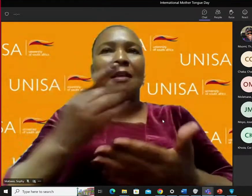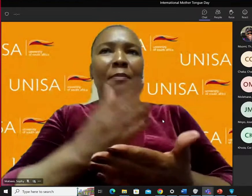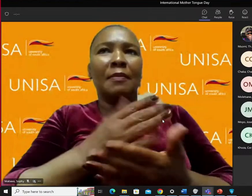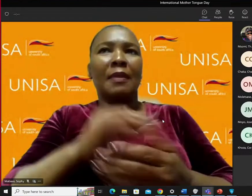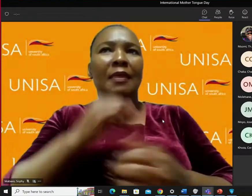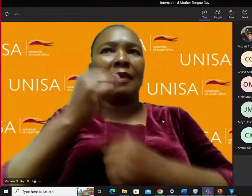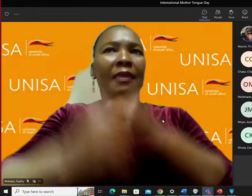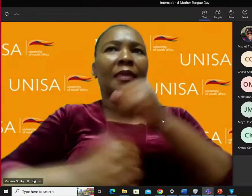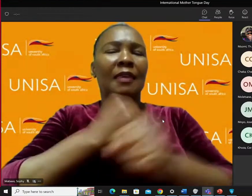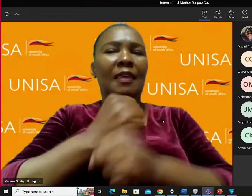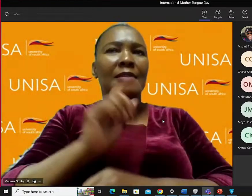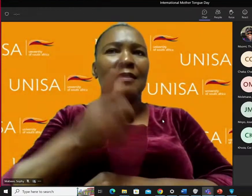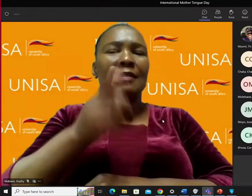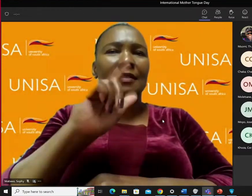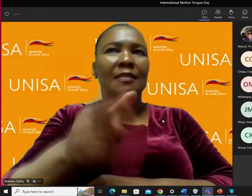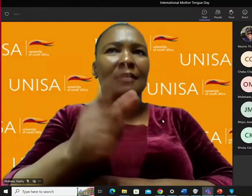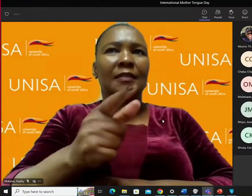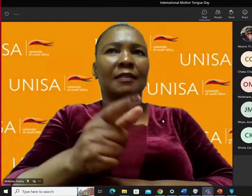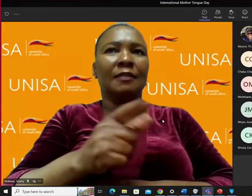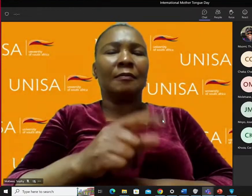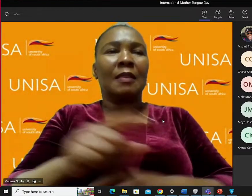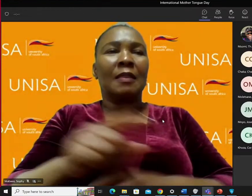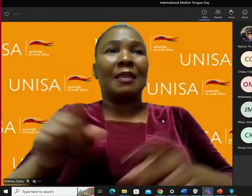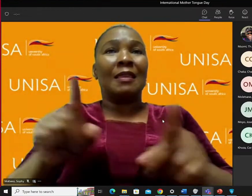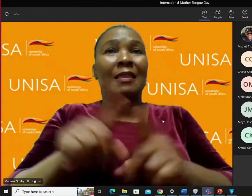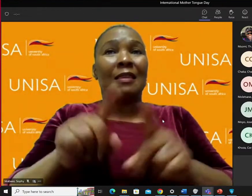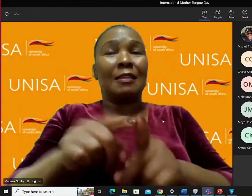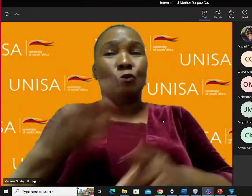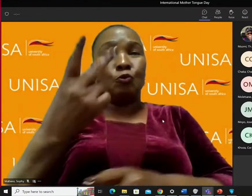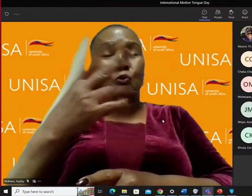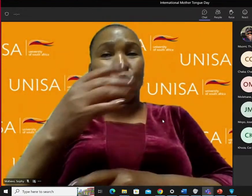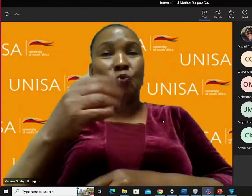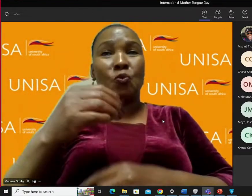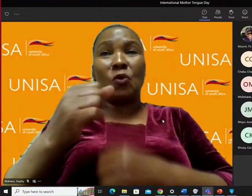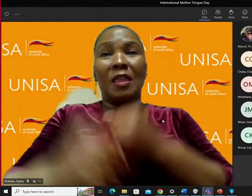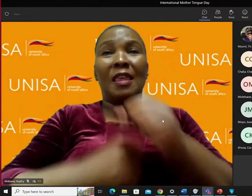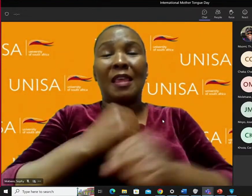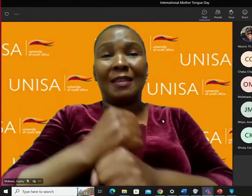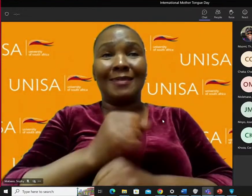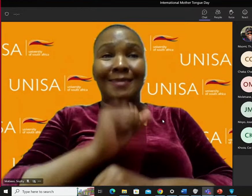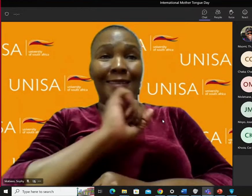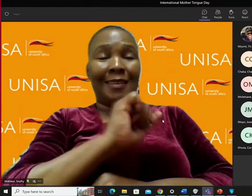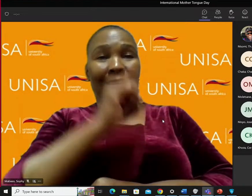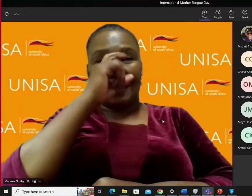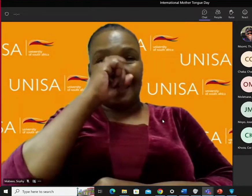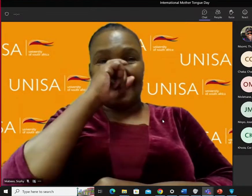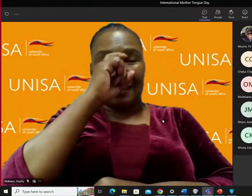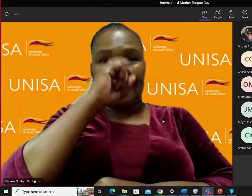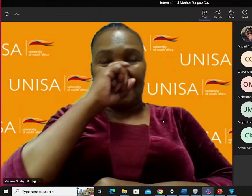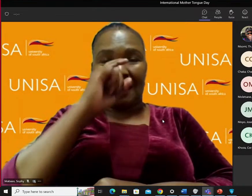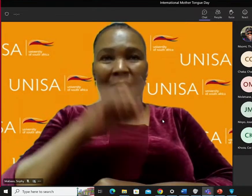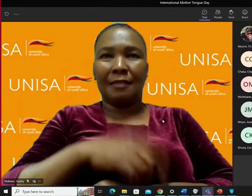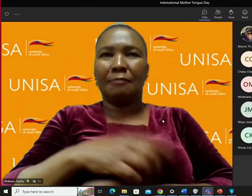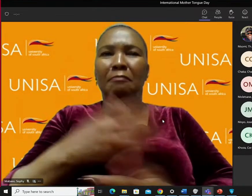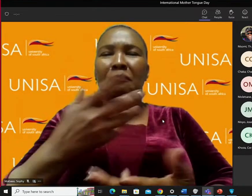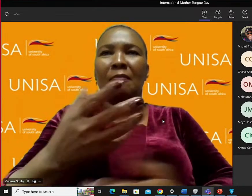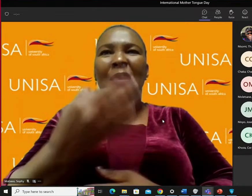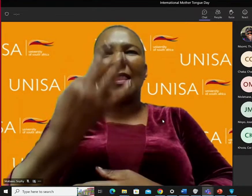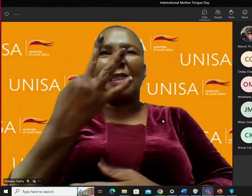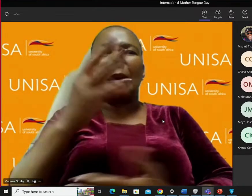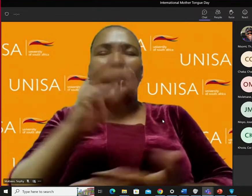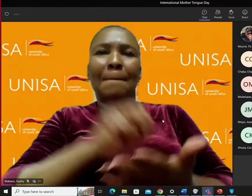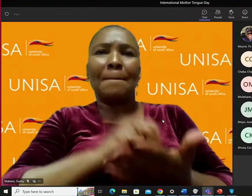along, and instead of those initial 2 years, her sister spent, I think, maybe 3 months at